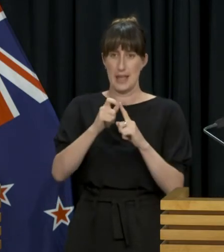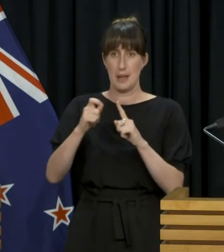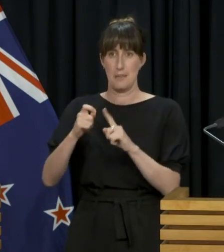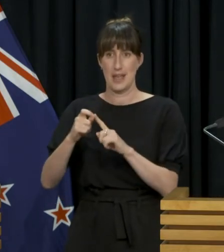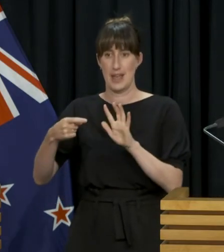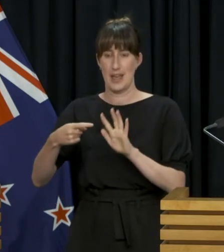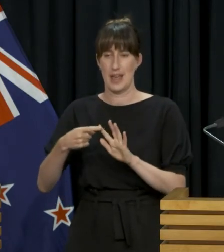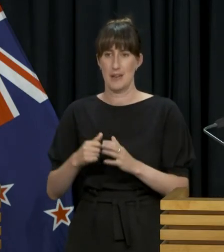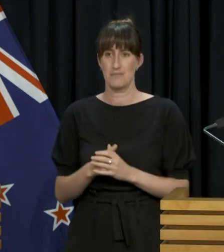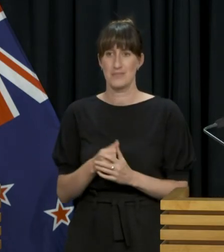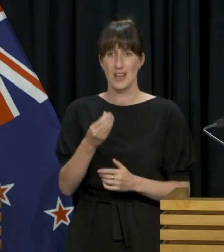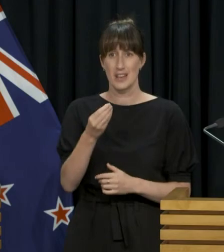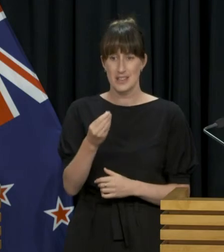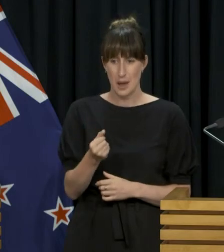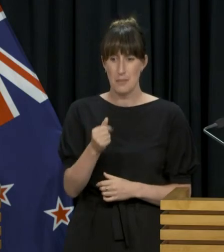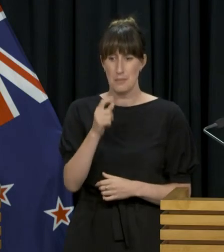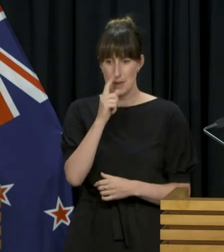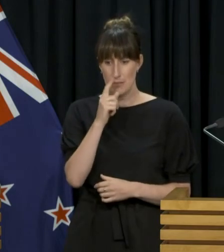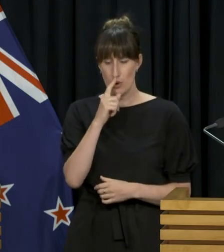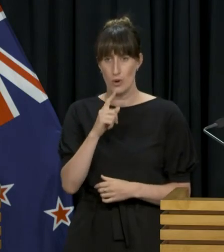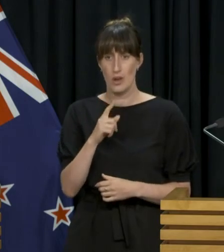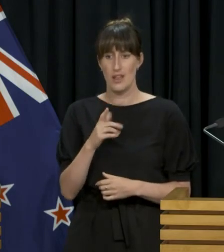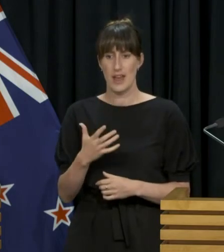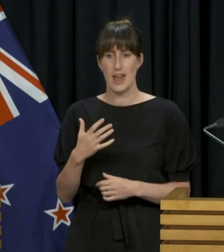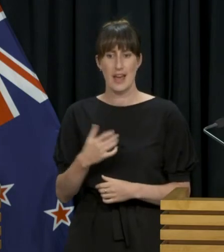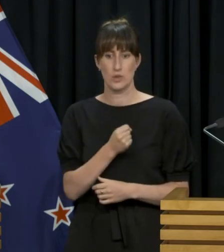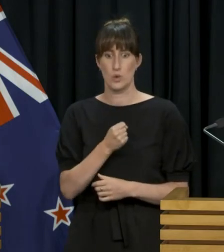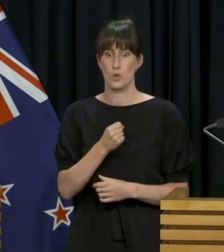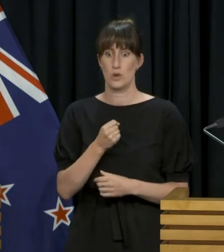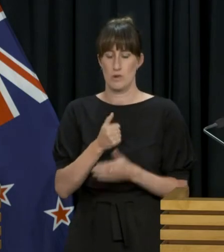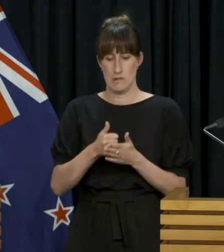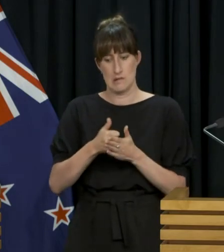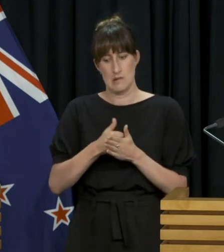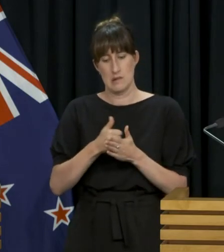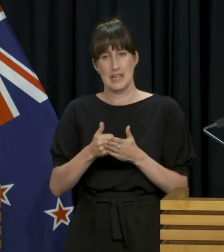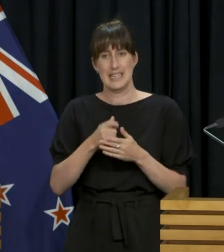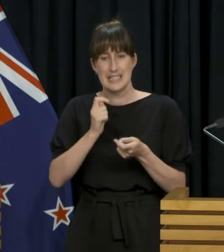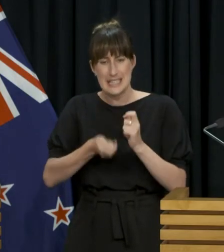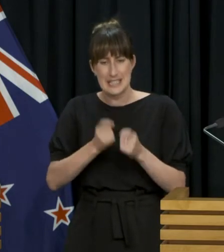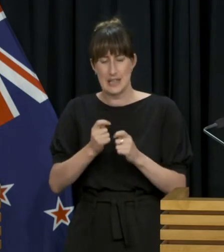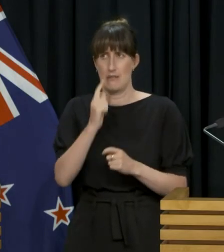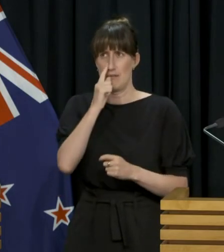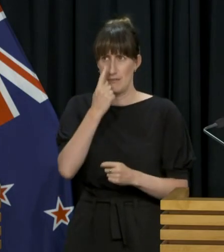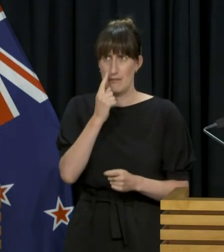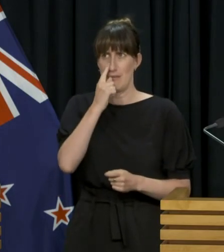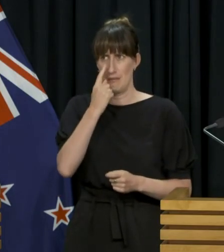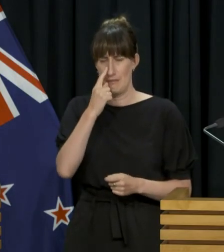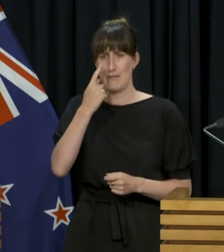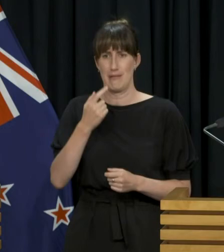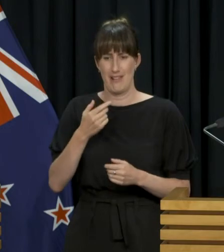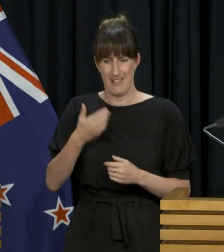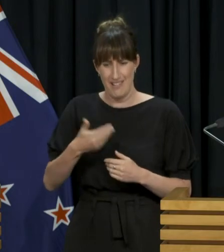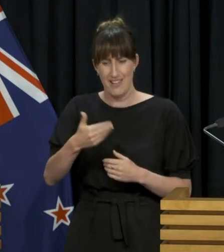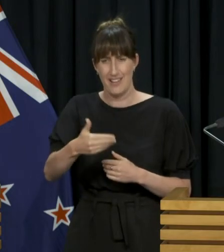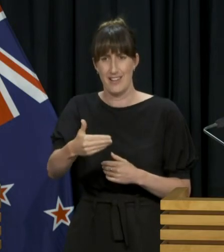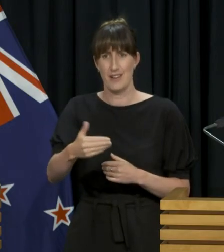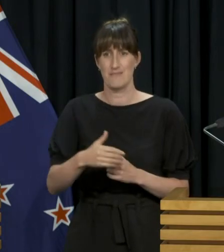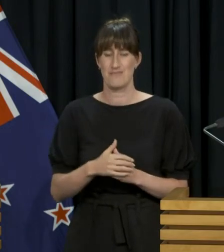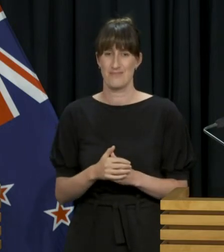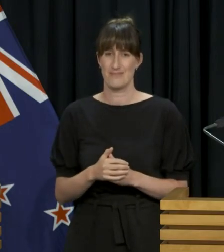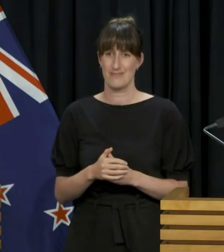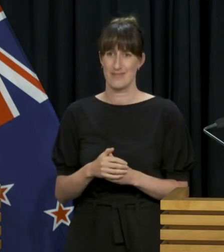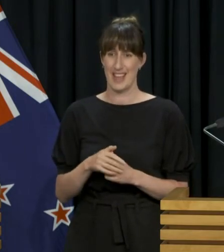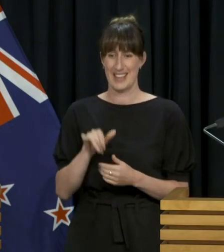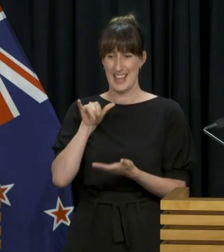once in a 24-hour period because of the requirements internationally, depending on where they're going. And you know, they're really taking one for the team